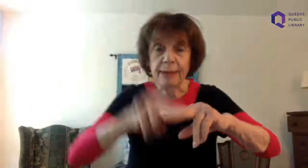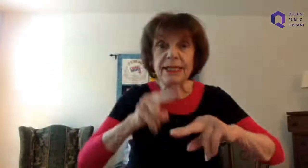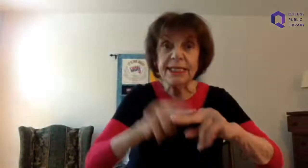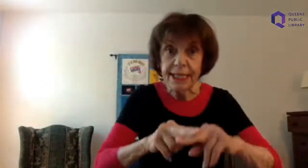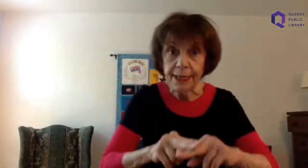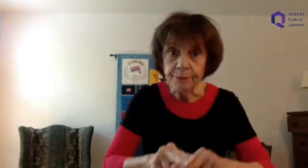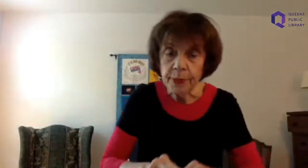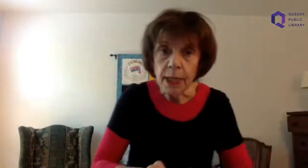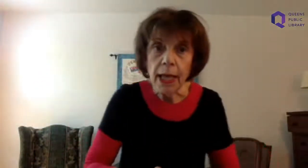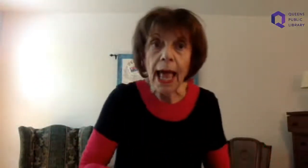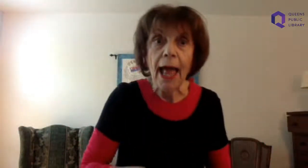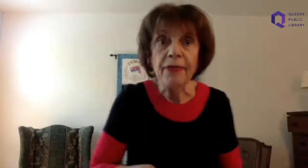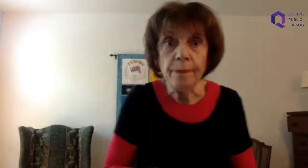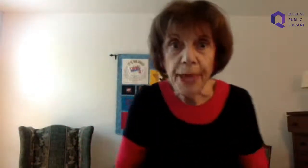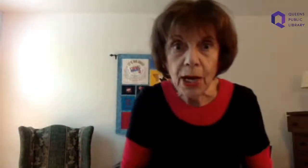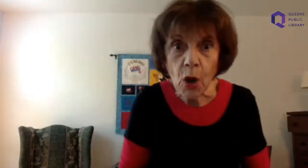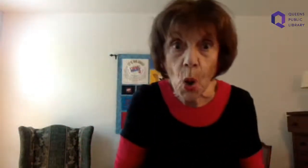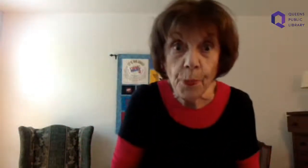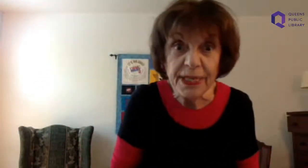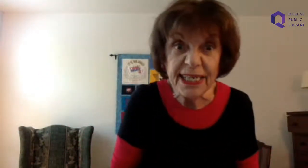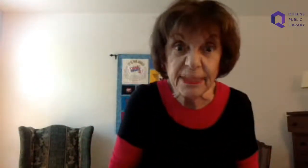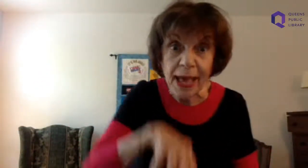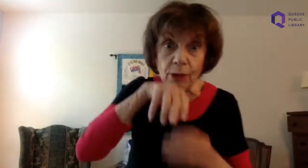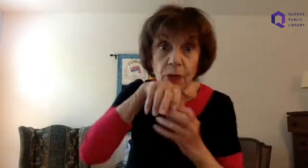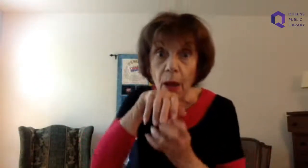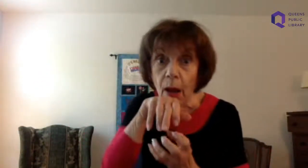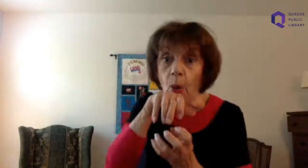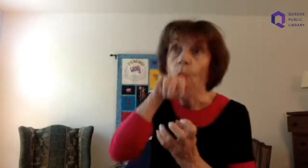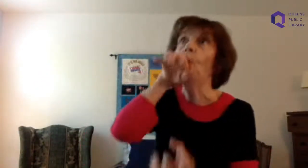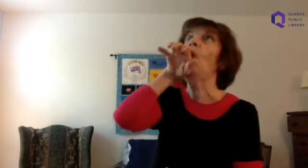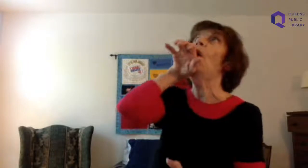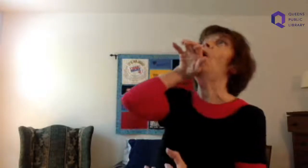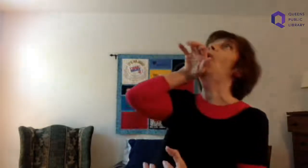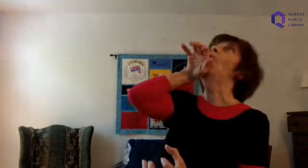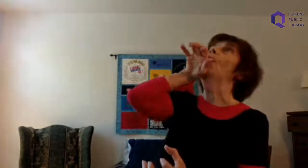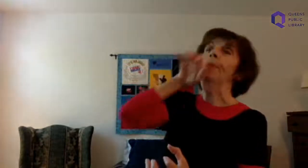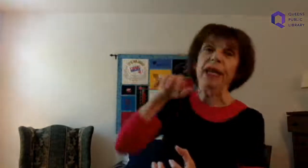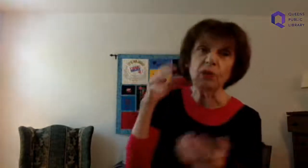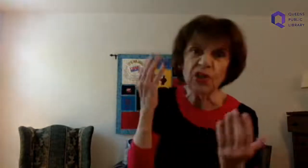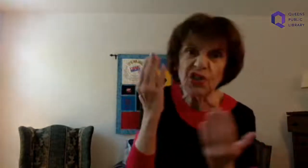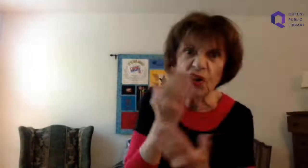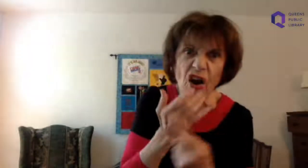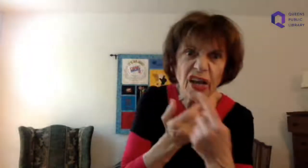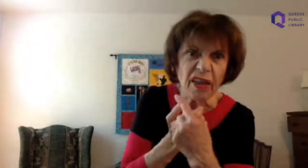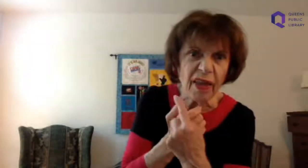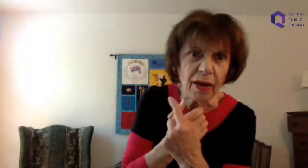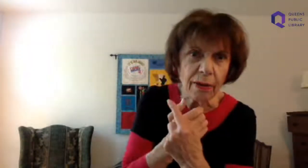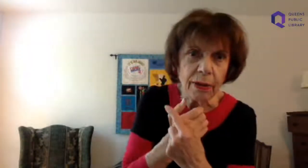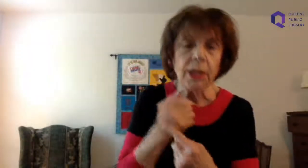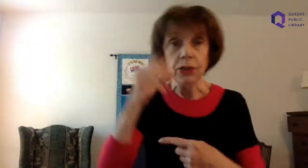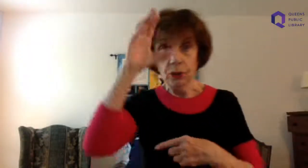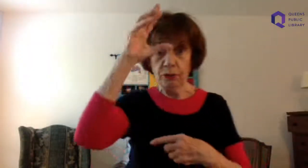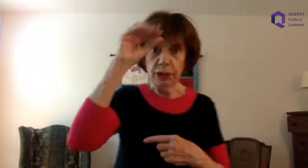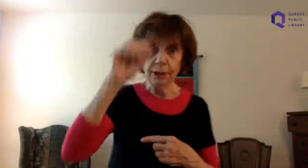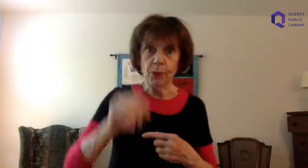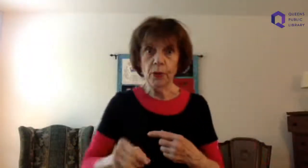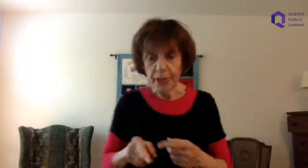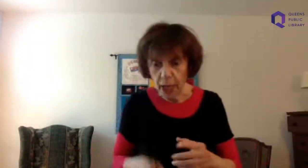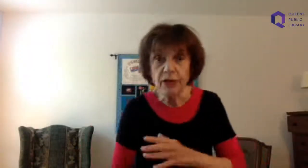Let me see." And the bear opened his mouth. Whoa! But it was dark in there. So the little boy went under